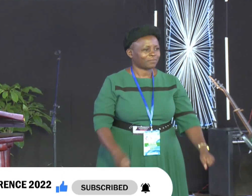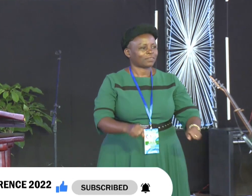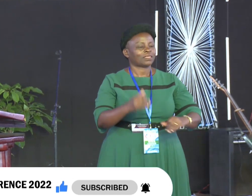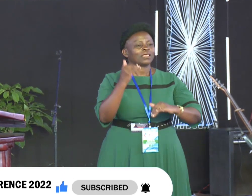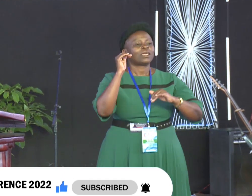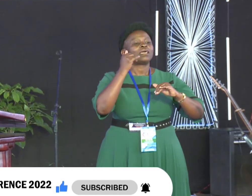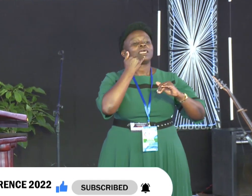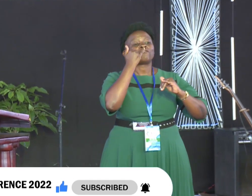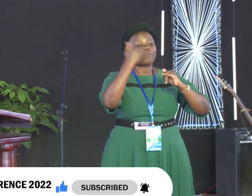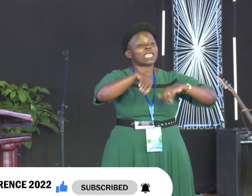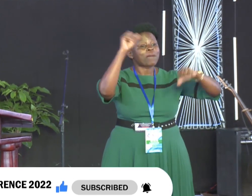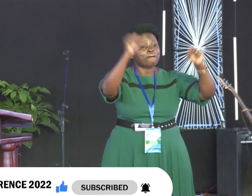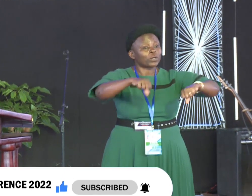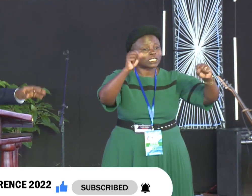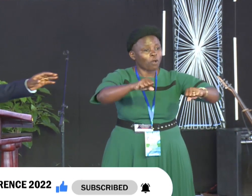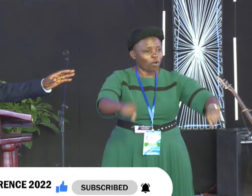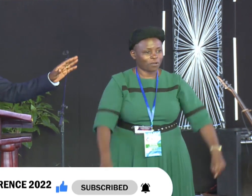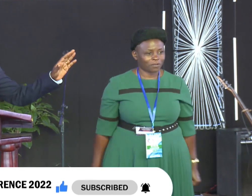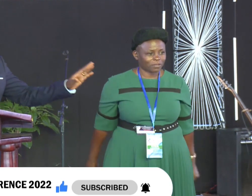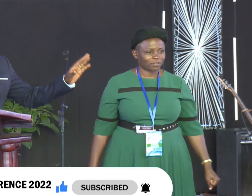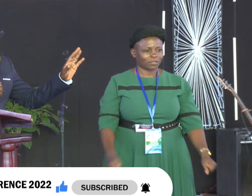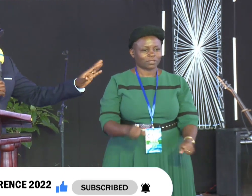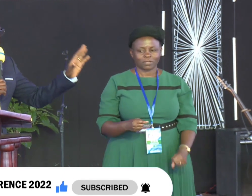possible. It is possible.